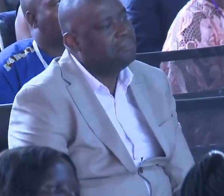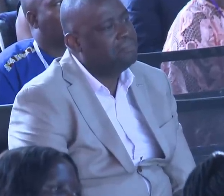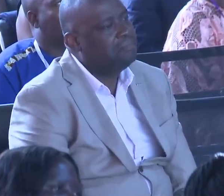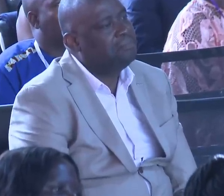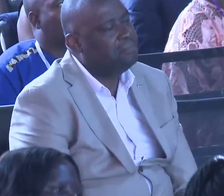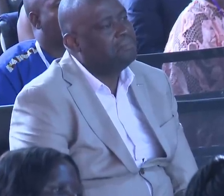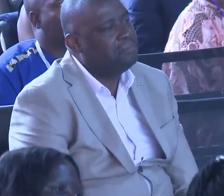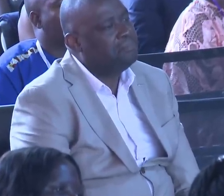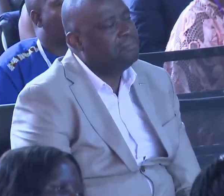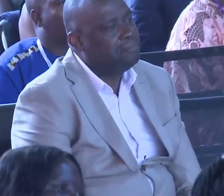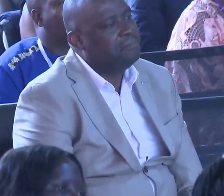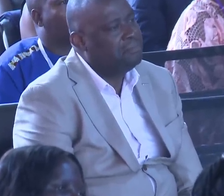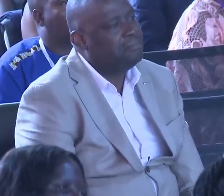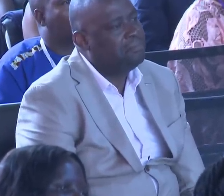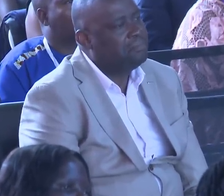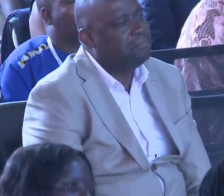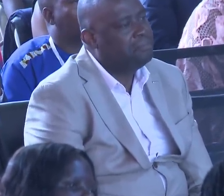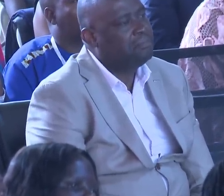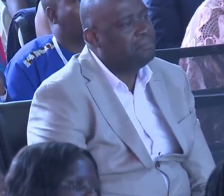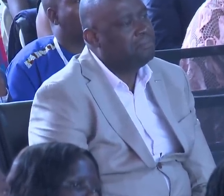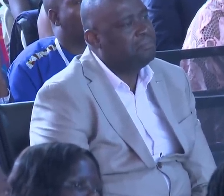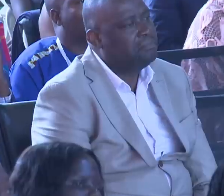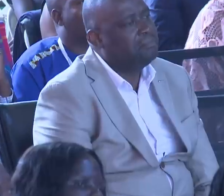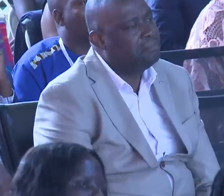not for changing the team that was there before.